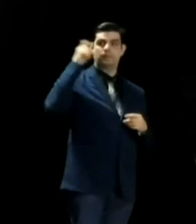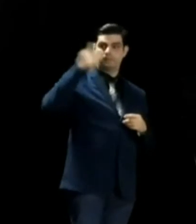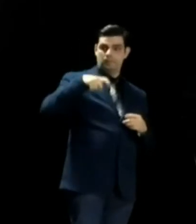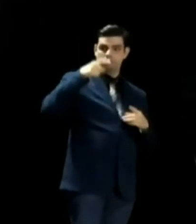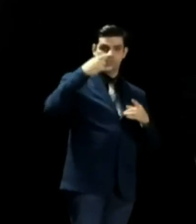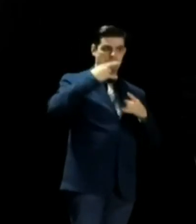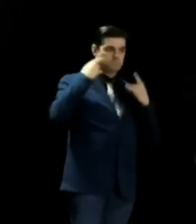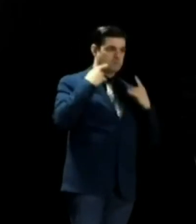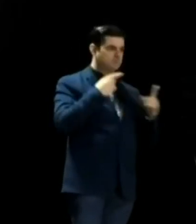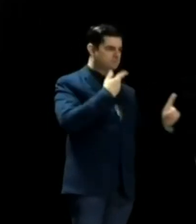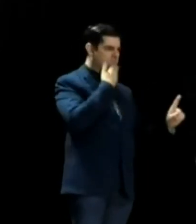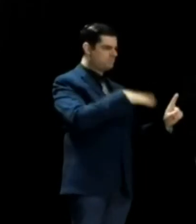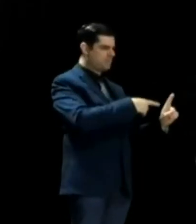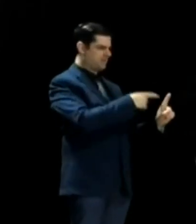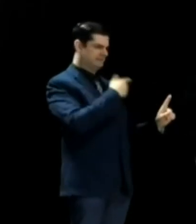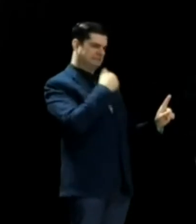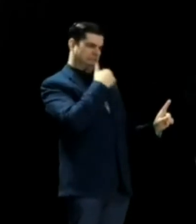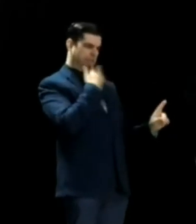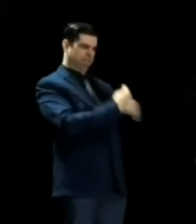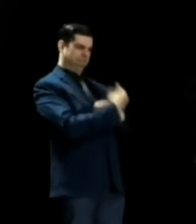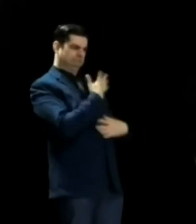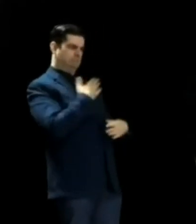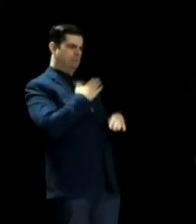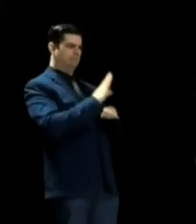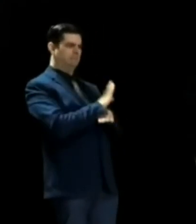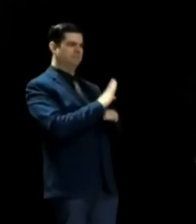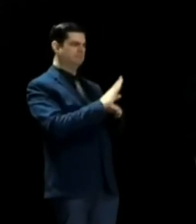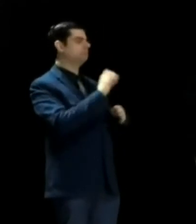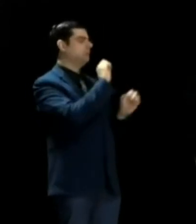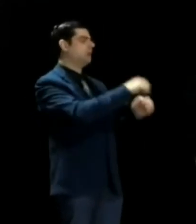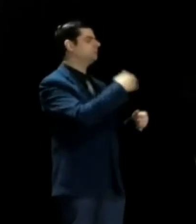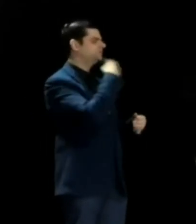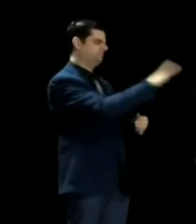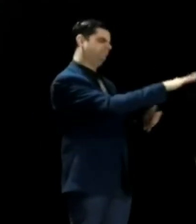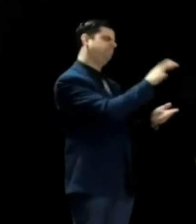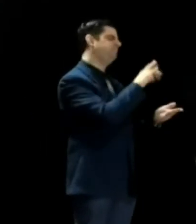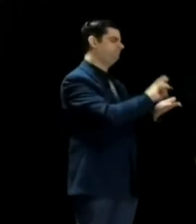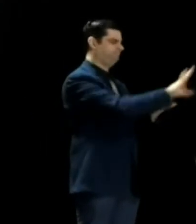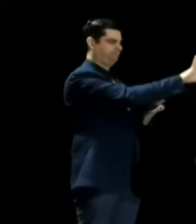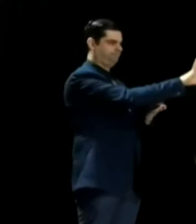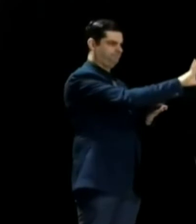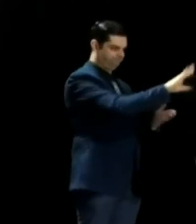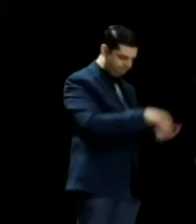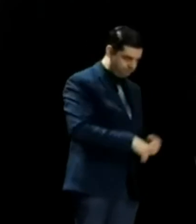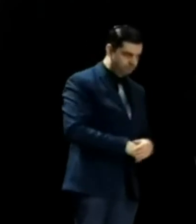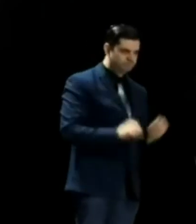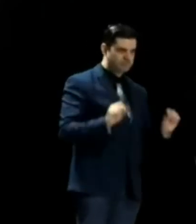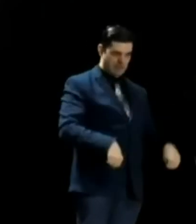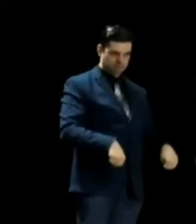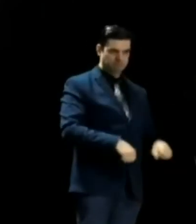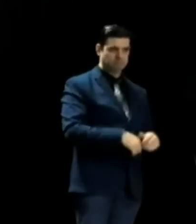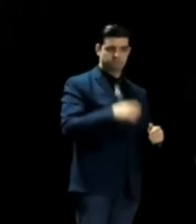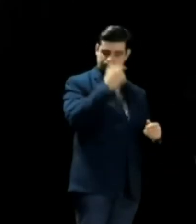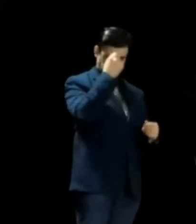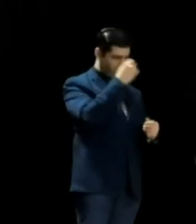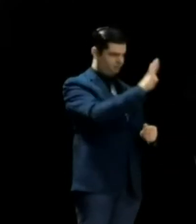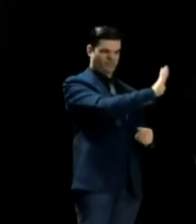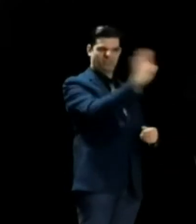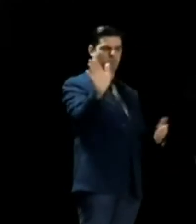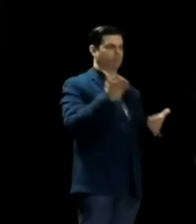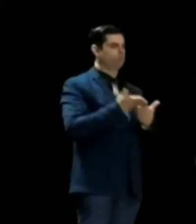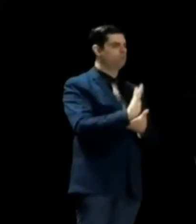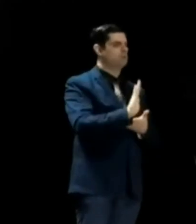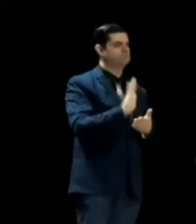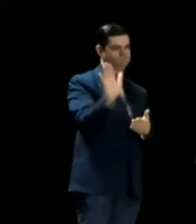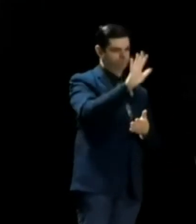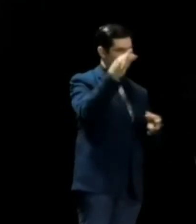think that's bad for your business because they're breaking a new regulation. Certainly you don't need to have them in your business. What would you